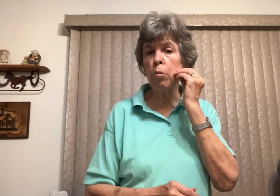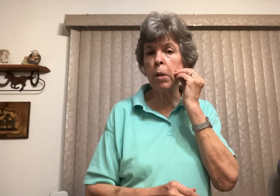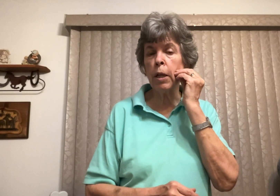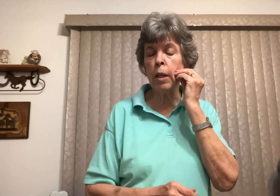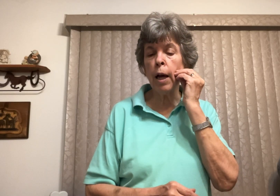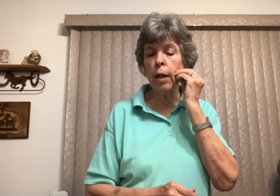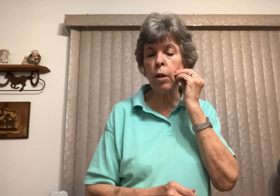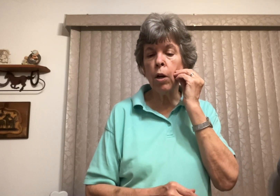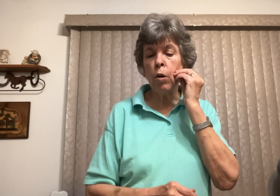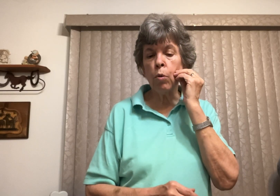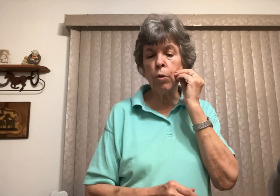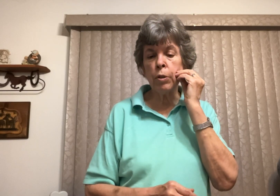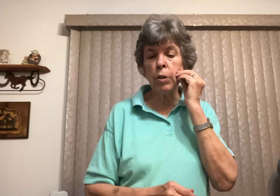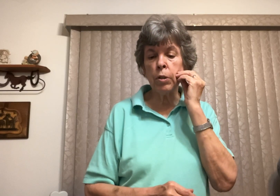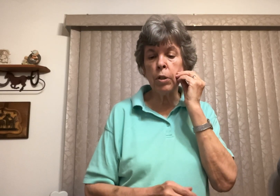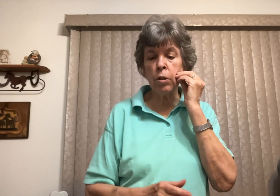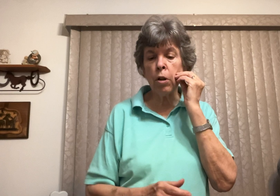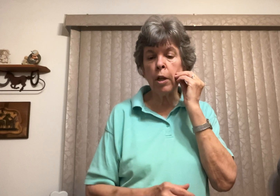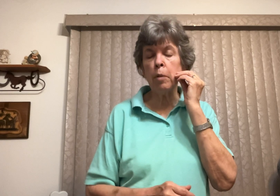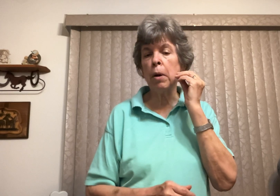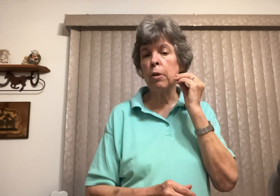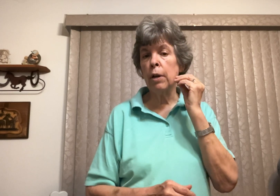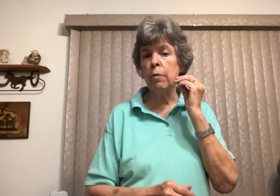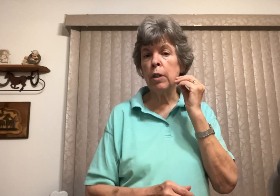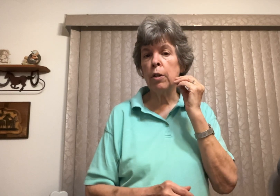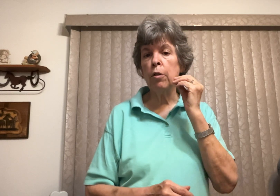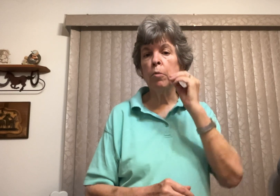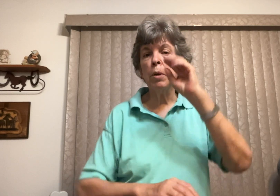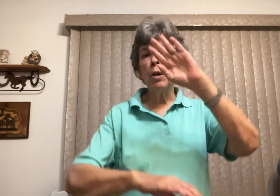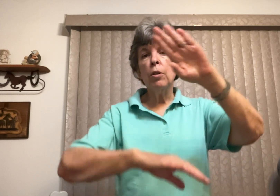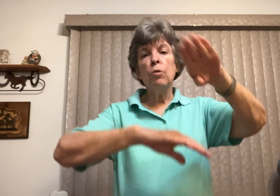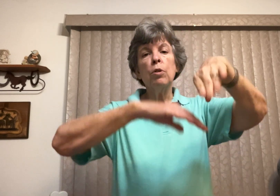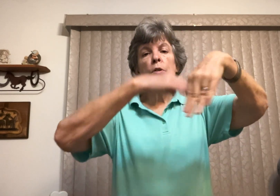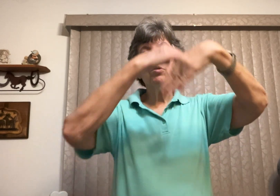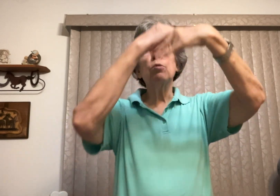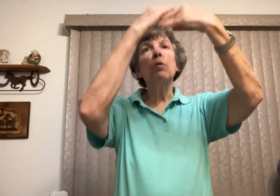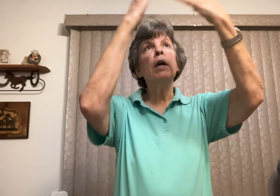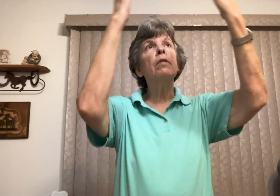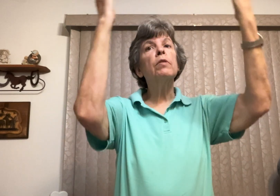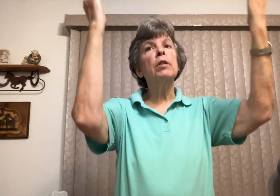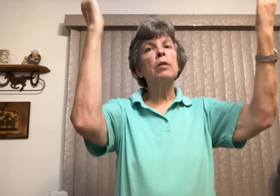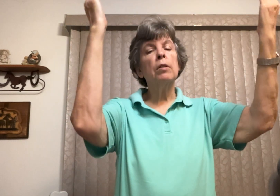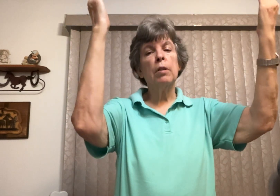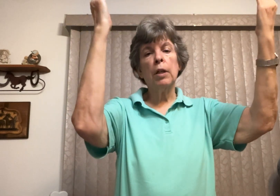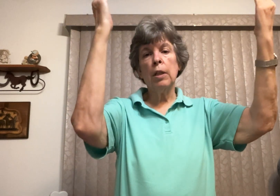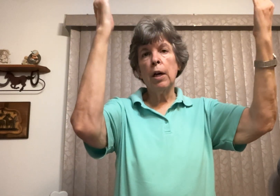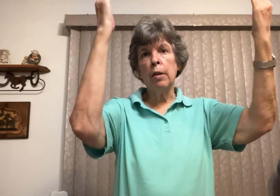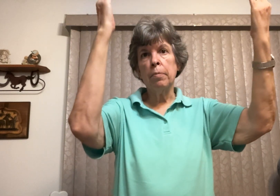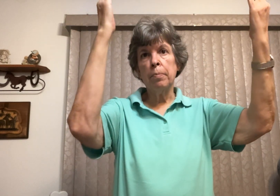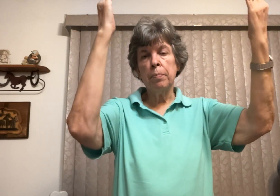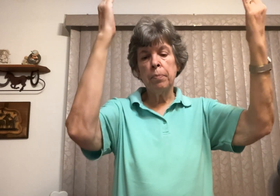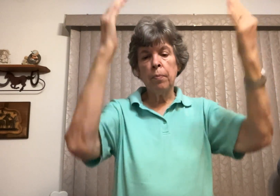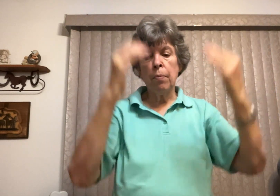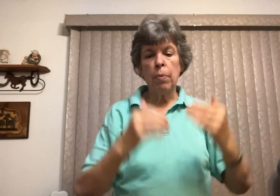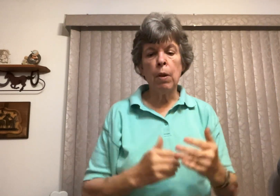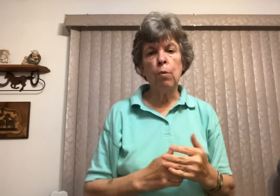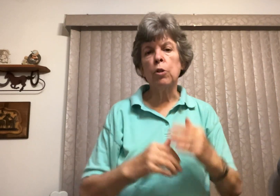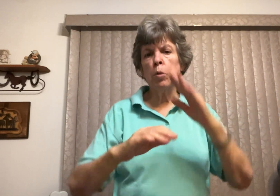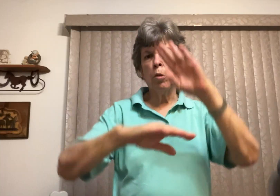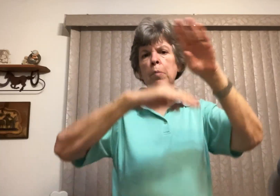like that, or since it is talking about our heavenly home, you can do heaven like that, which is probably what